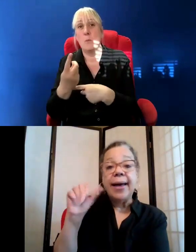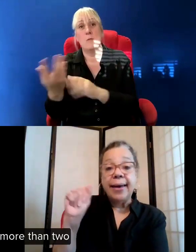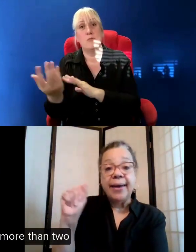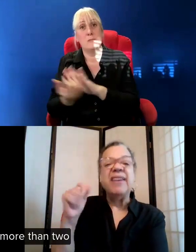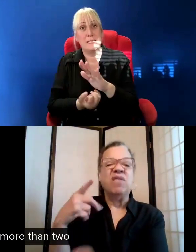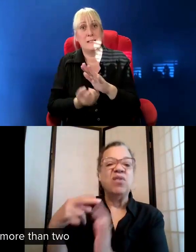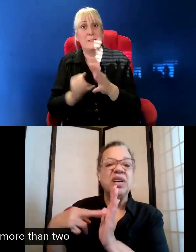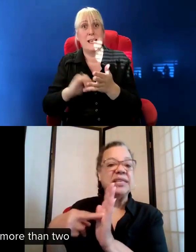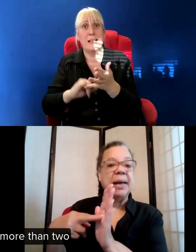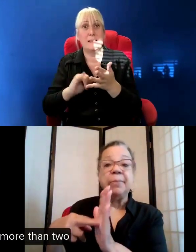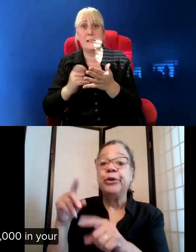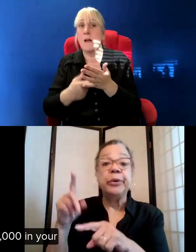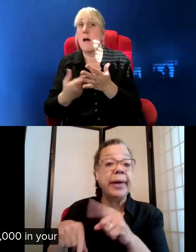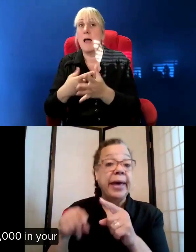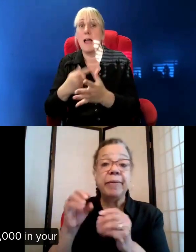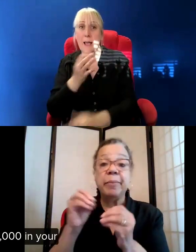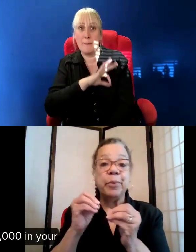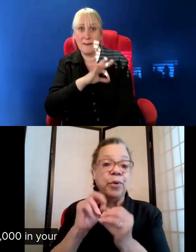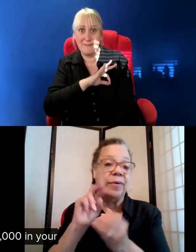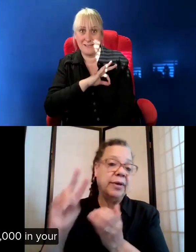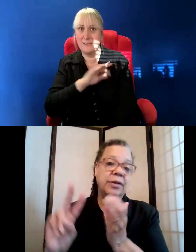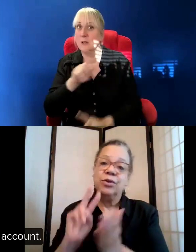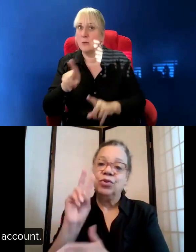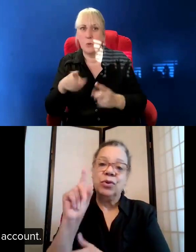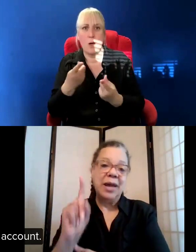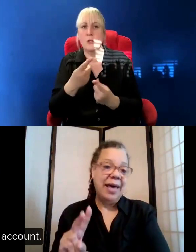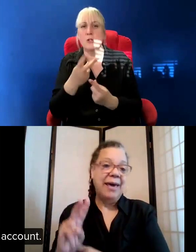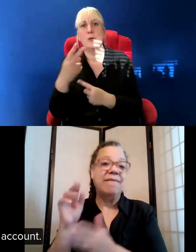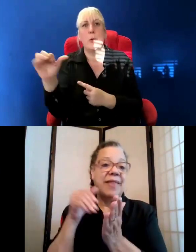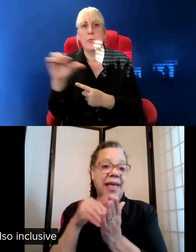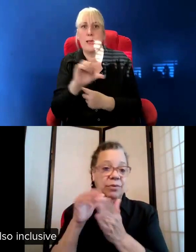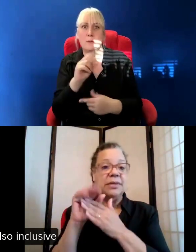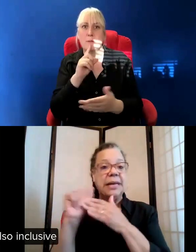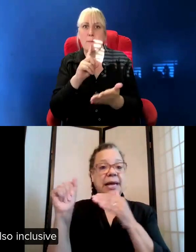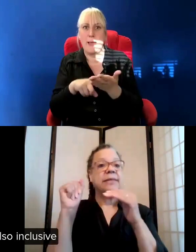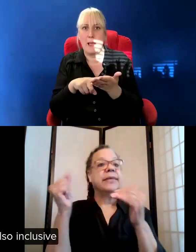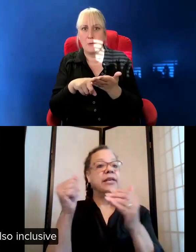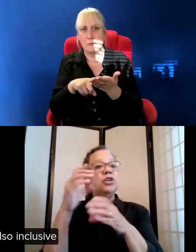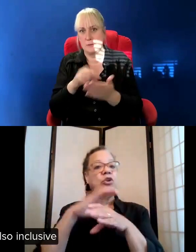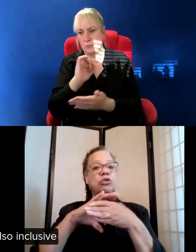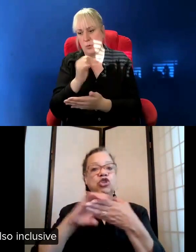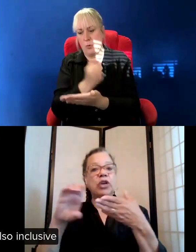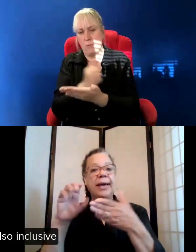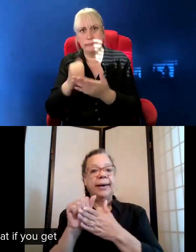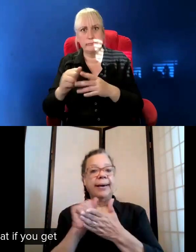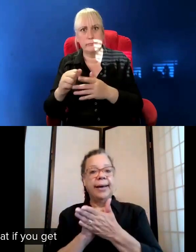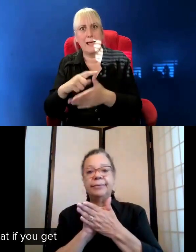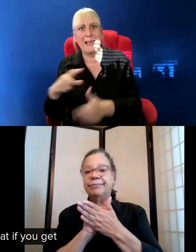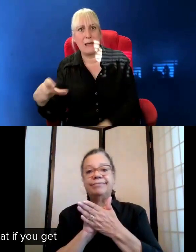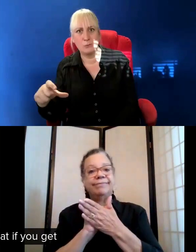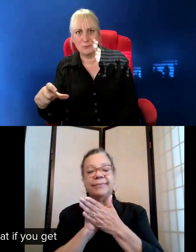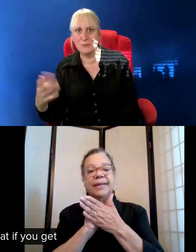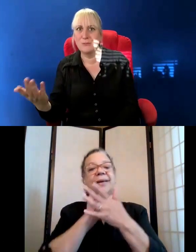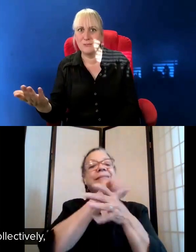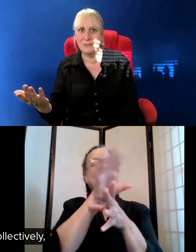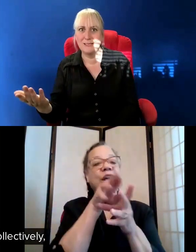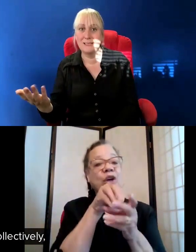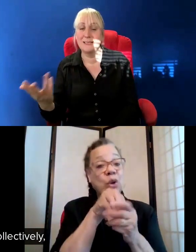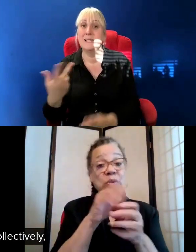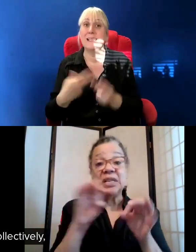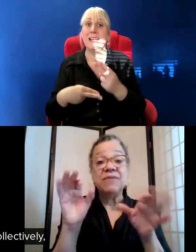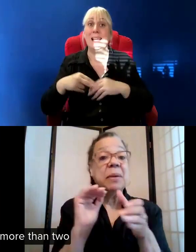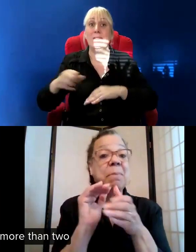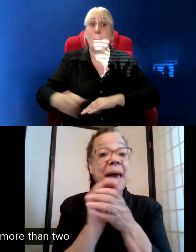example, you can't have more than $2,500 in your checking account. And that is also inclusive of the fact that if you get